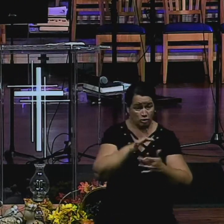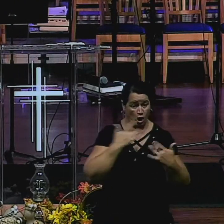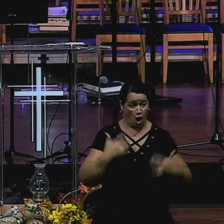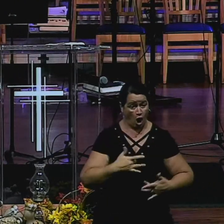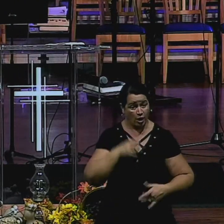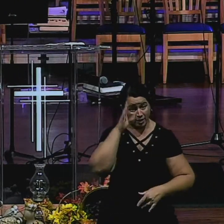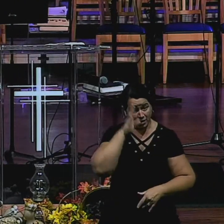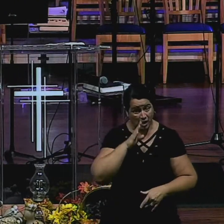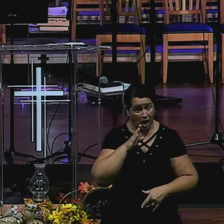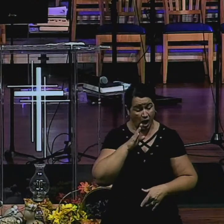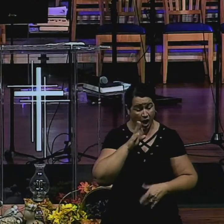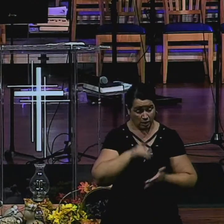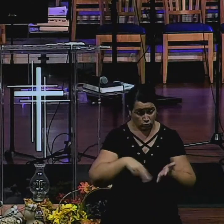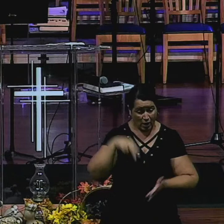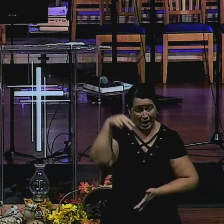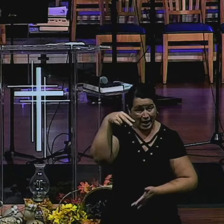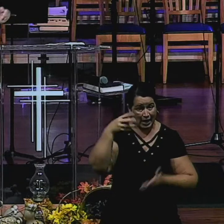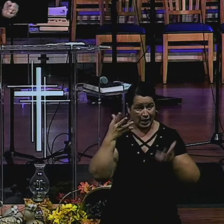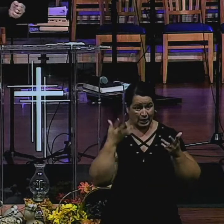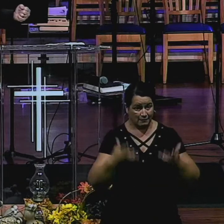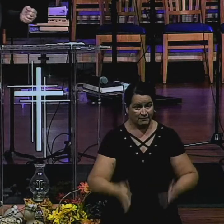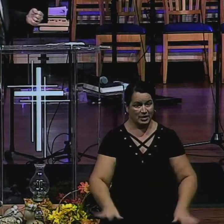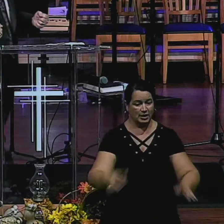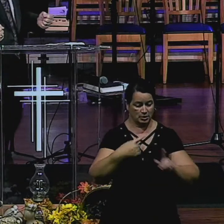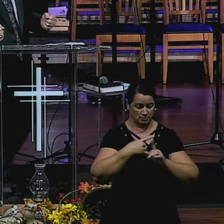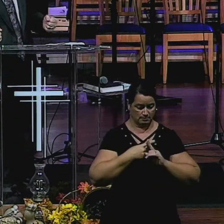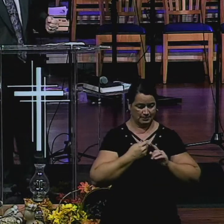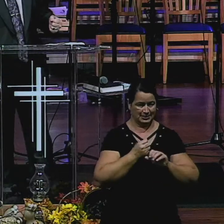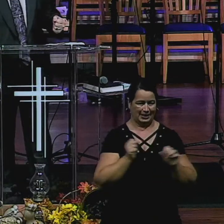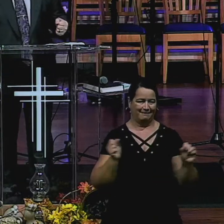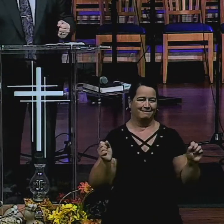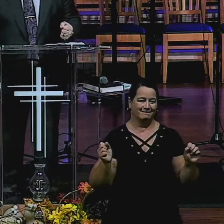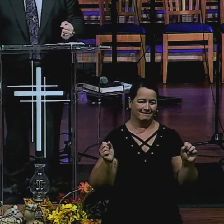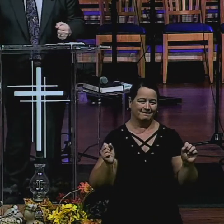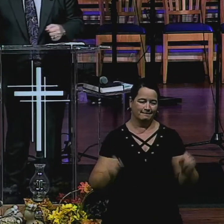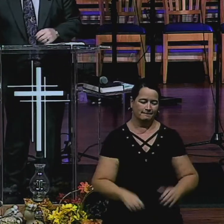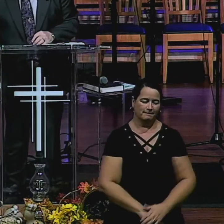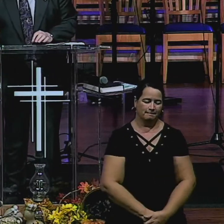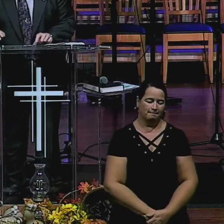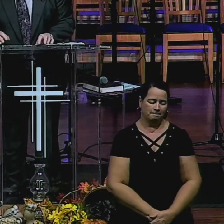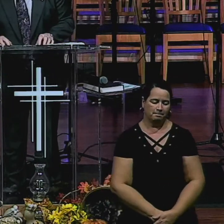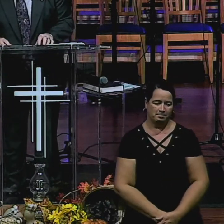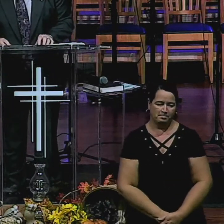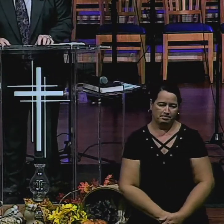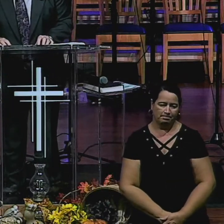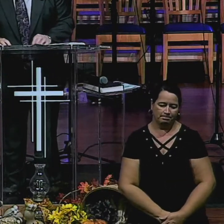hath raised his son from the dead, thou shalt be saved. This is what the Bible says. So here's the thing.